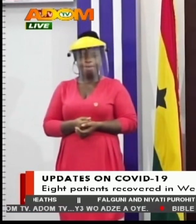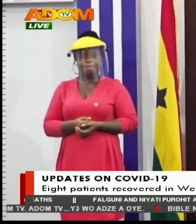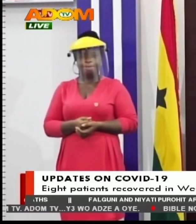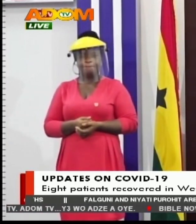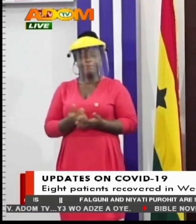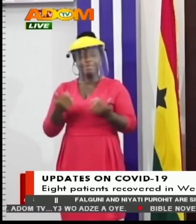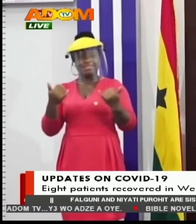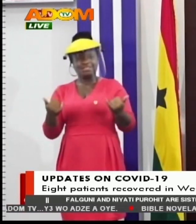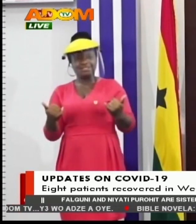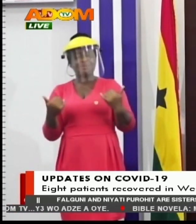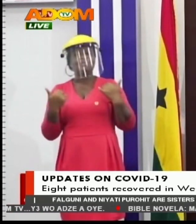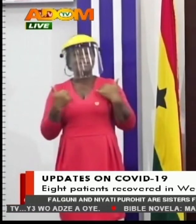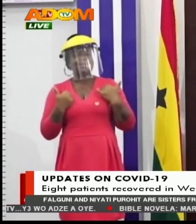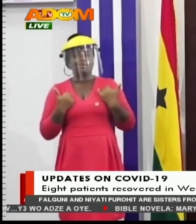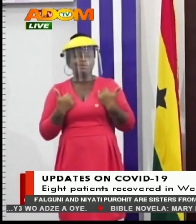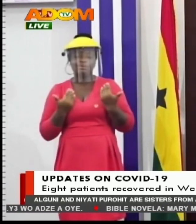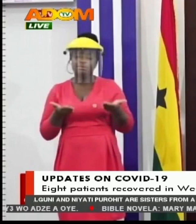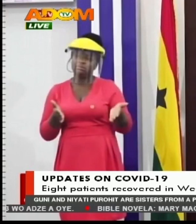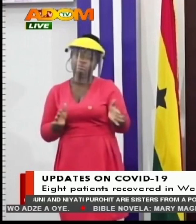the trajectory of getting